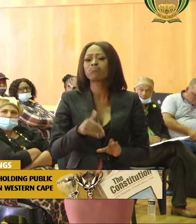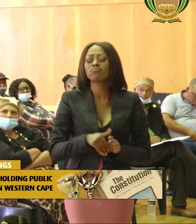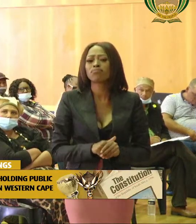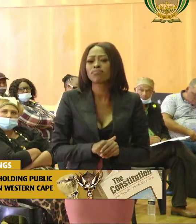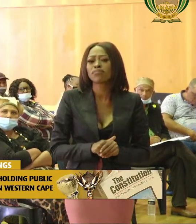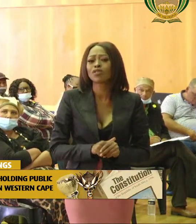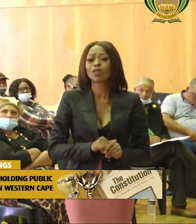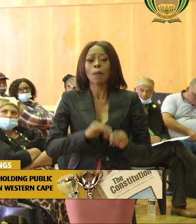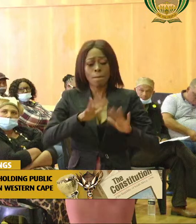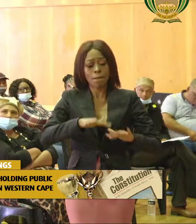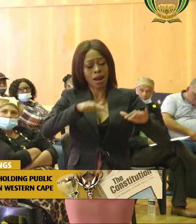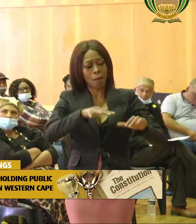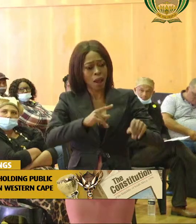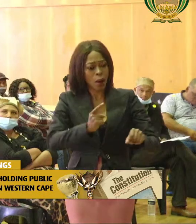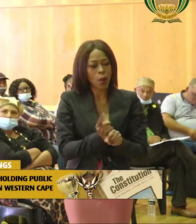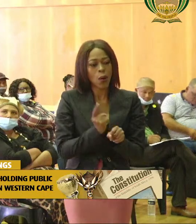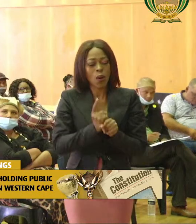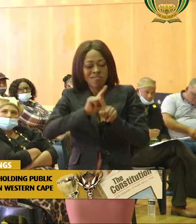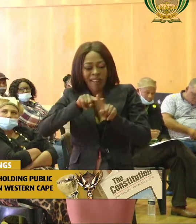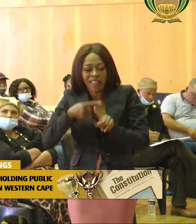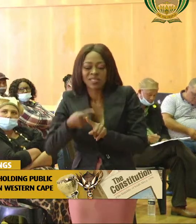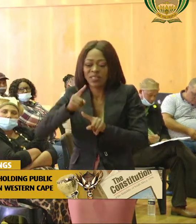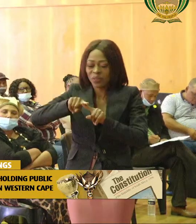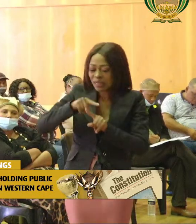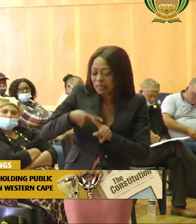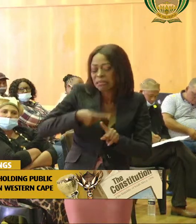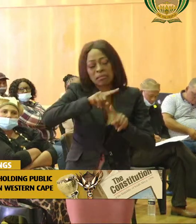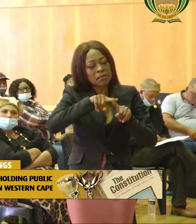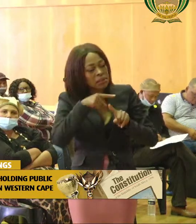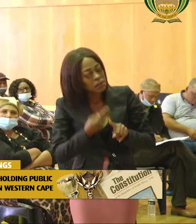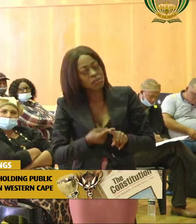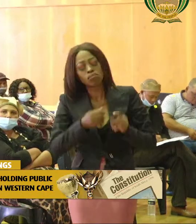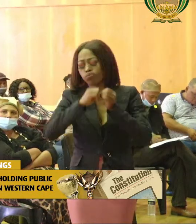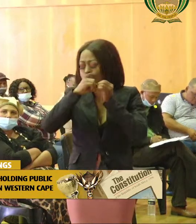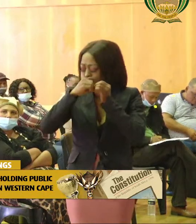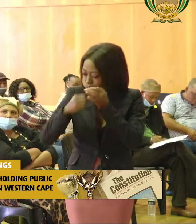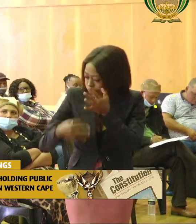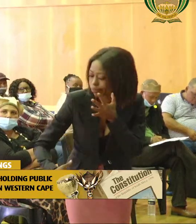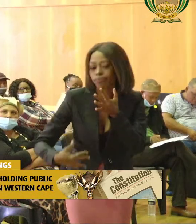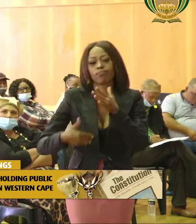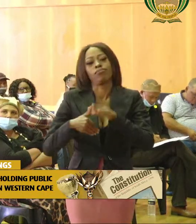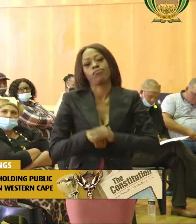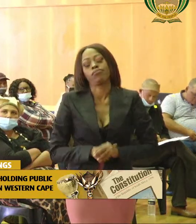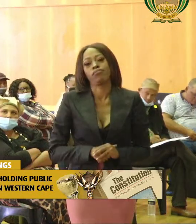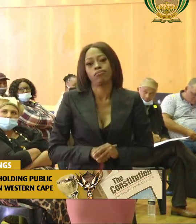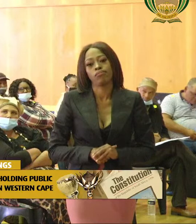They always come with excuses and excuses and excuses.